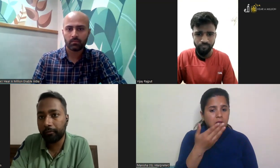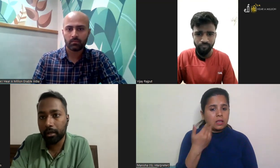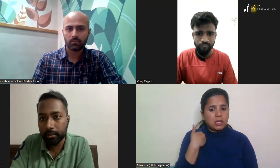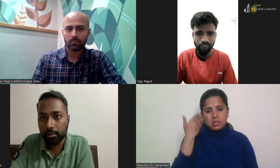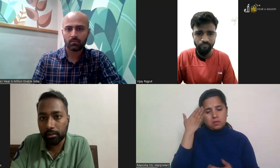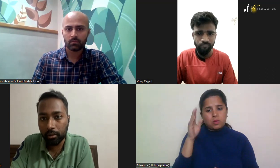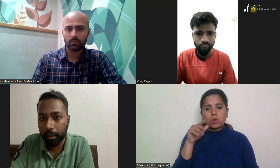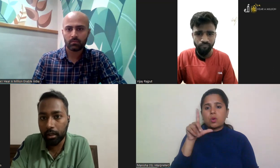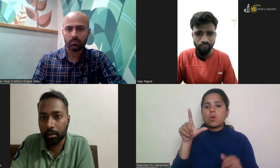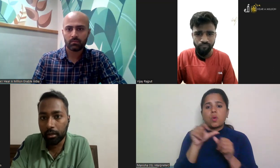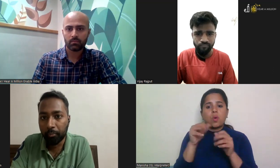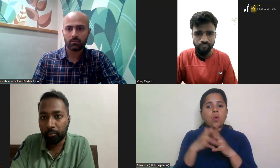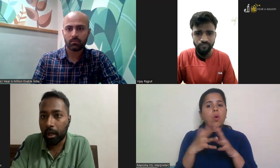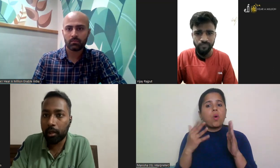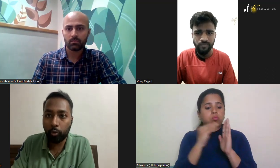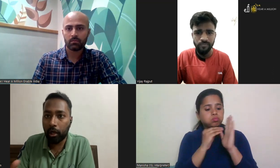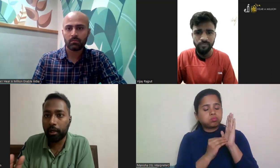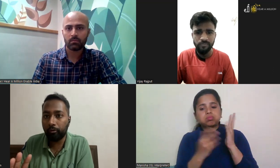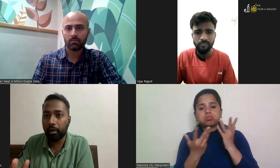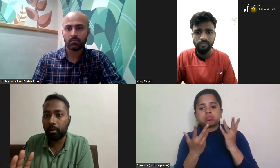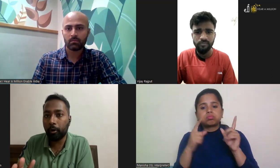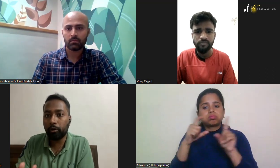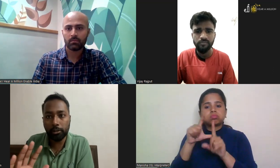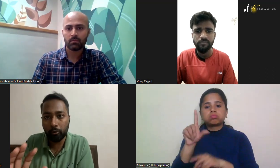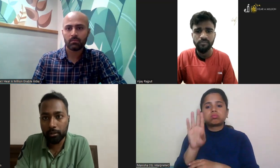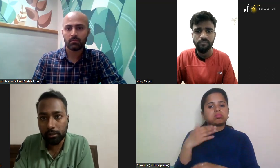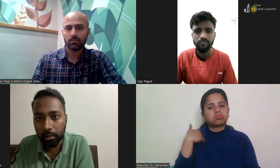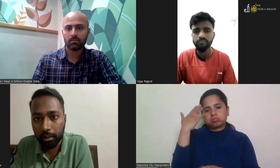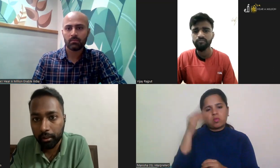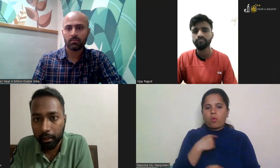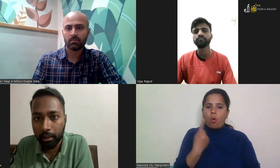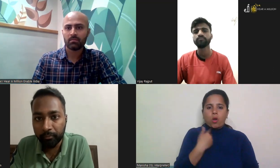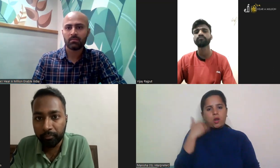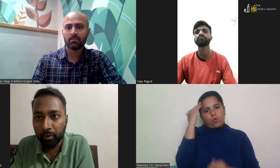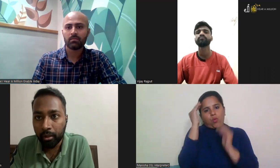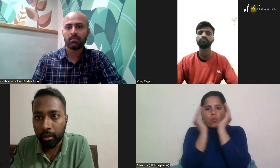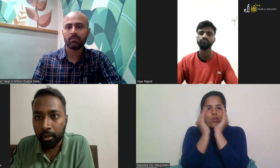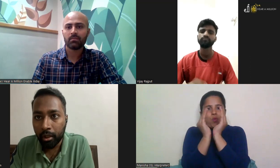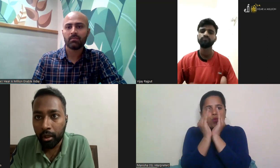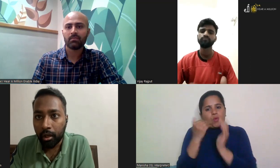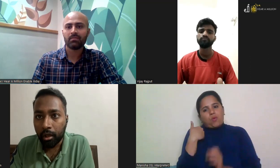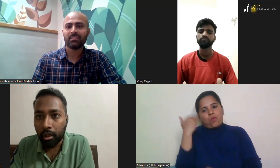regarding driving license, right? I am only aware about insurance, right?